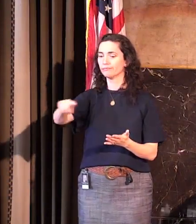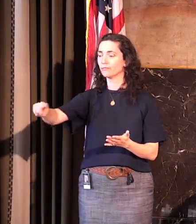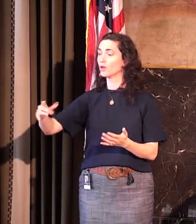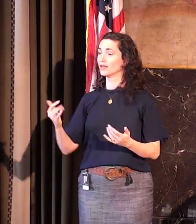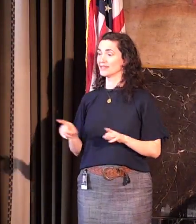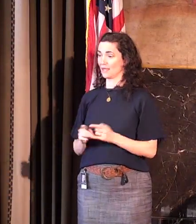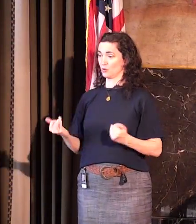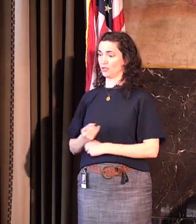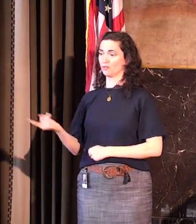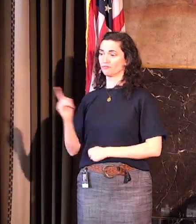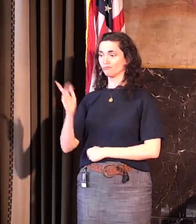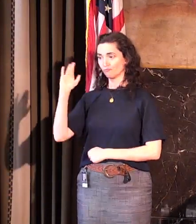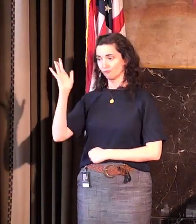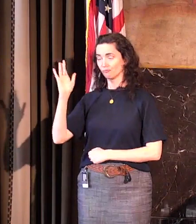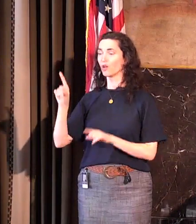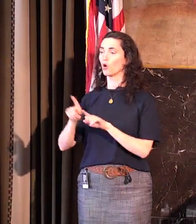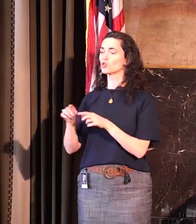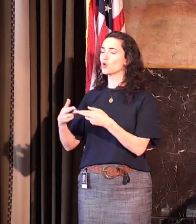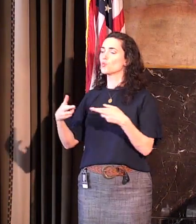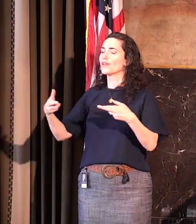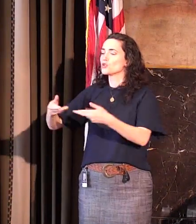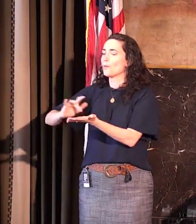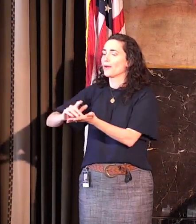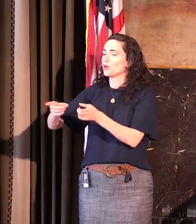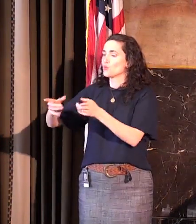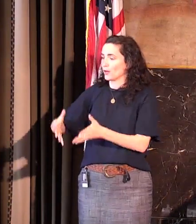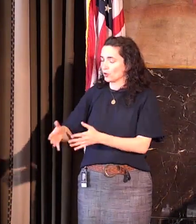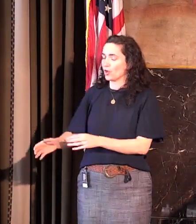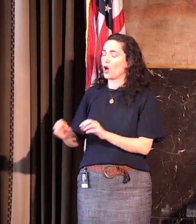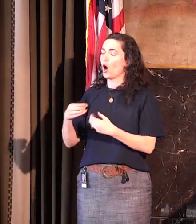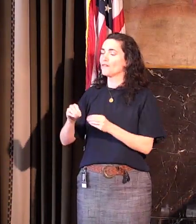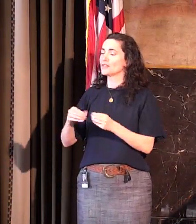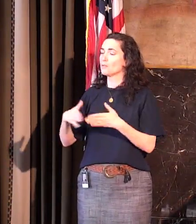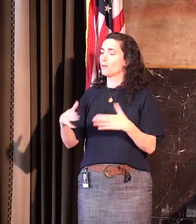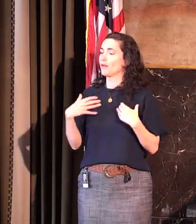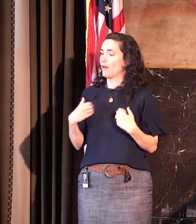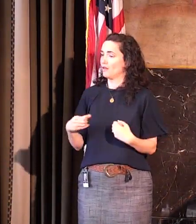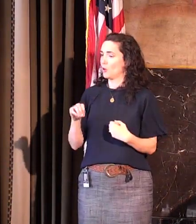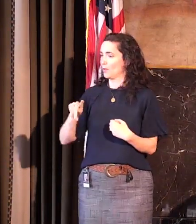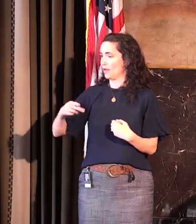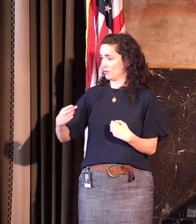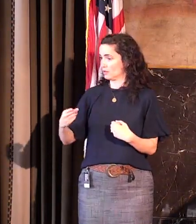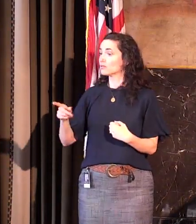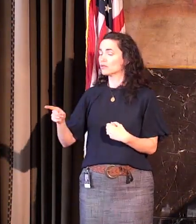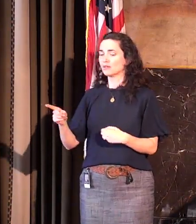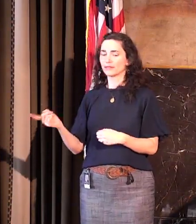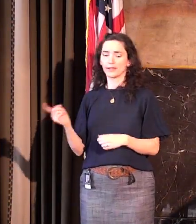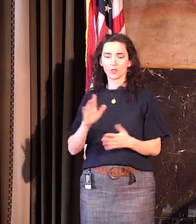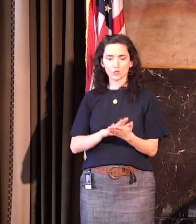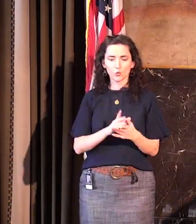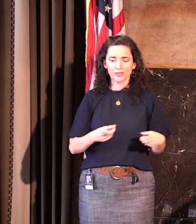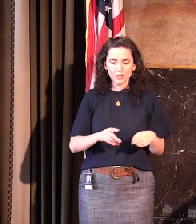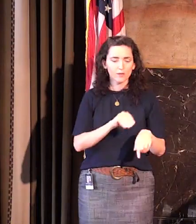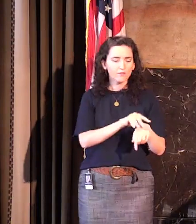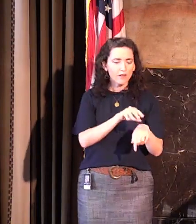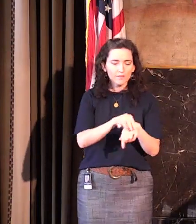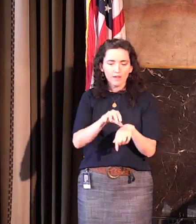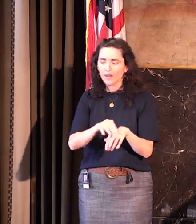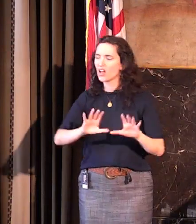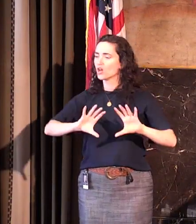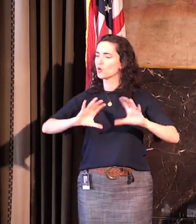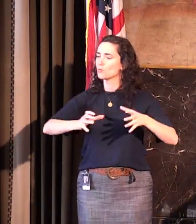today, but also we have regional medical directors in the Office of Public Health that are advising school districts and